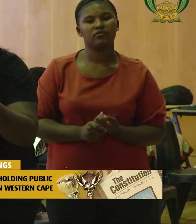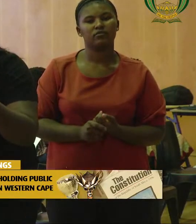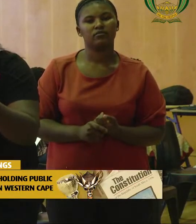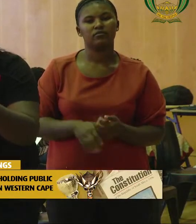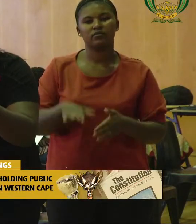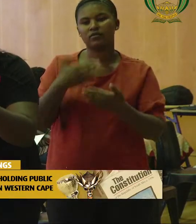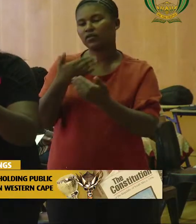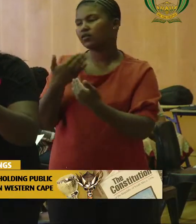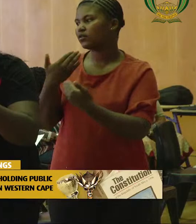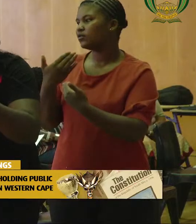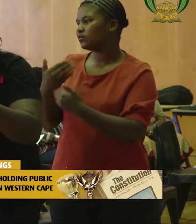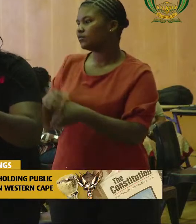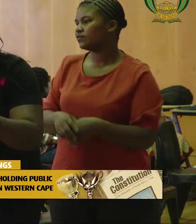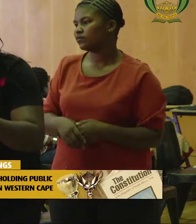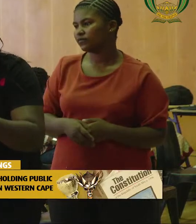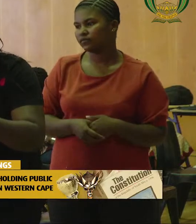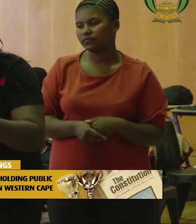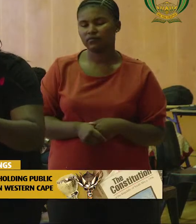Thank you.